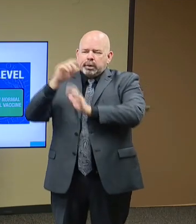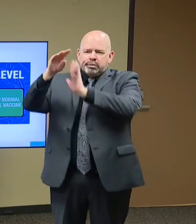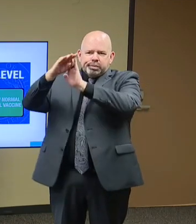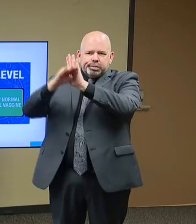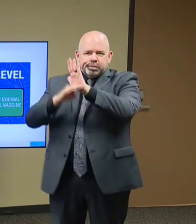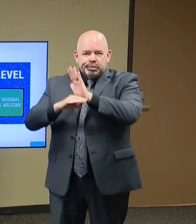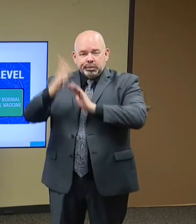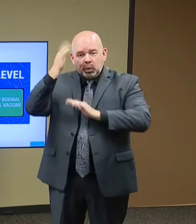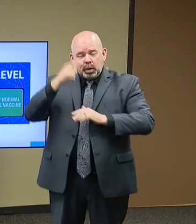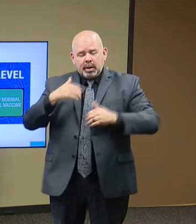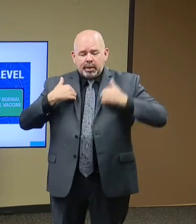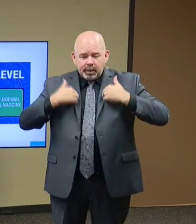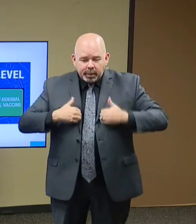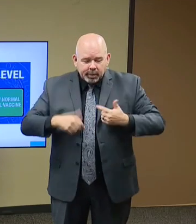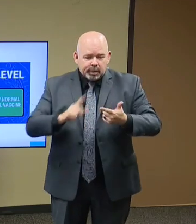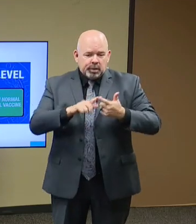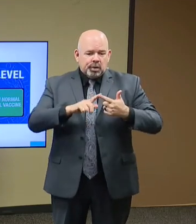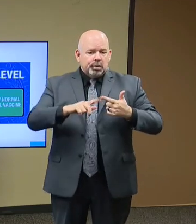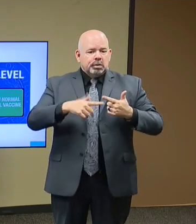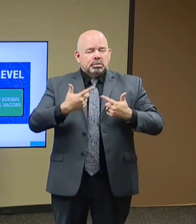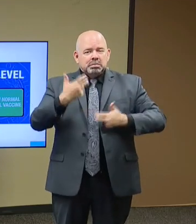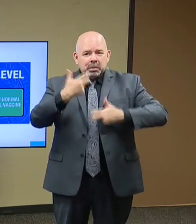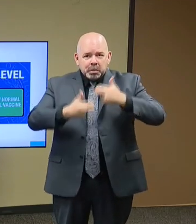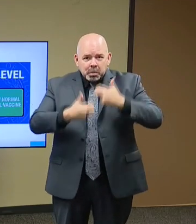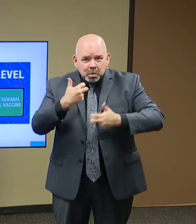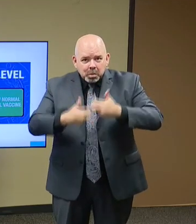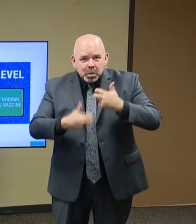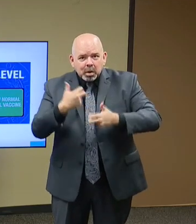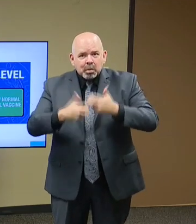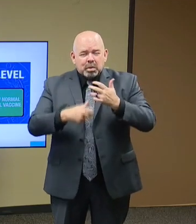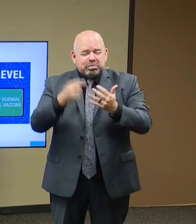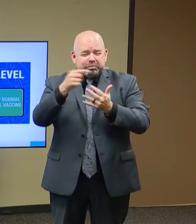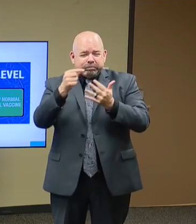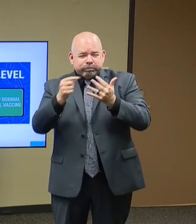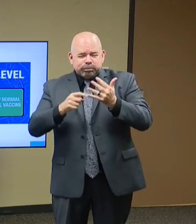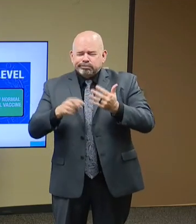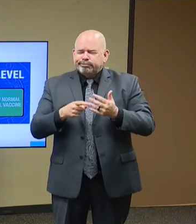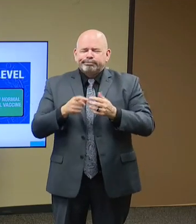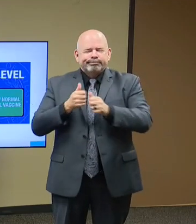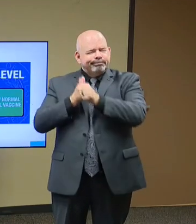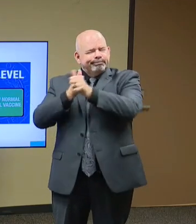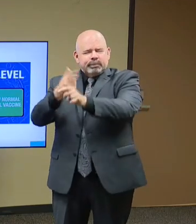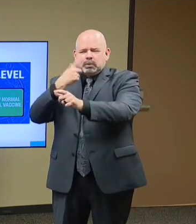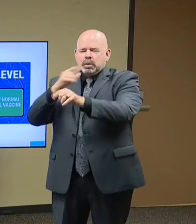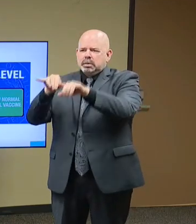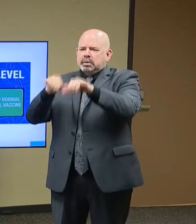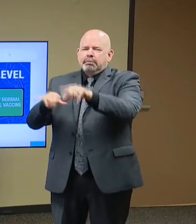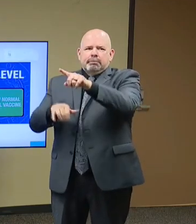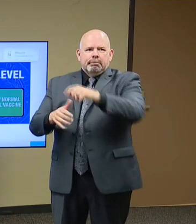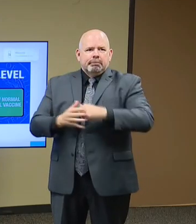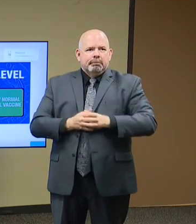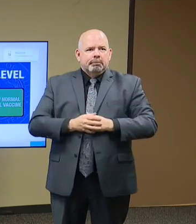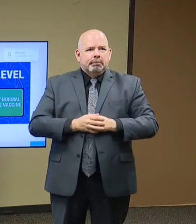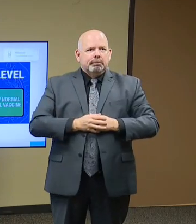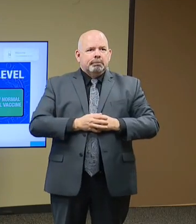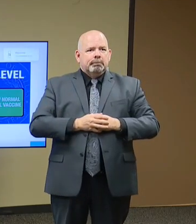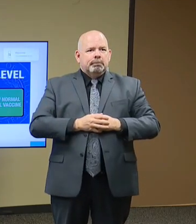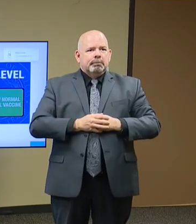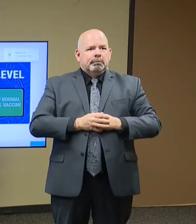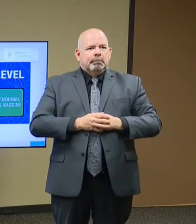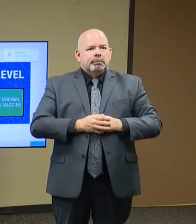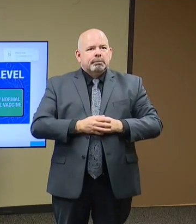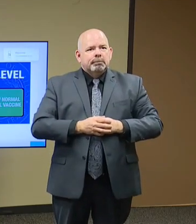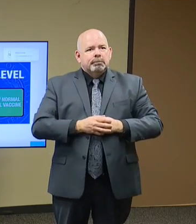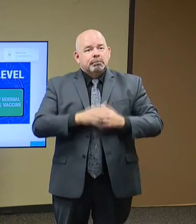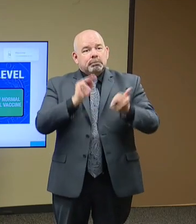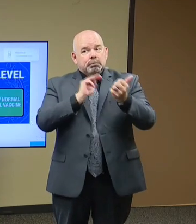to avoid high-risk activities still, and this again from the doctor groups. This would